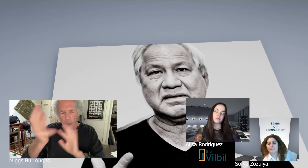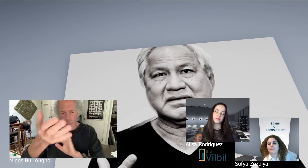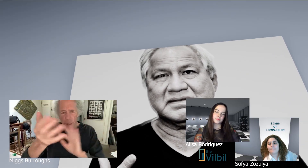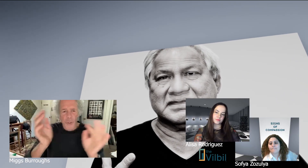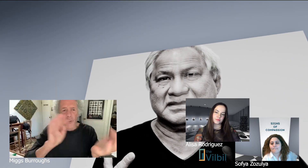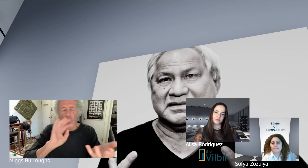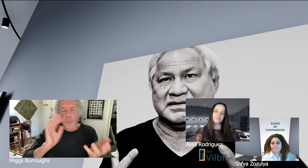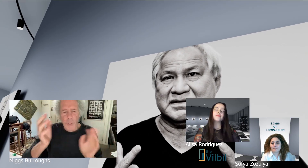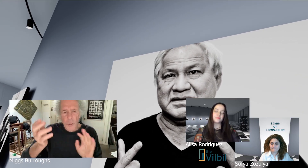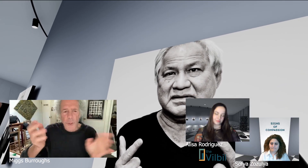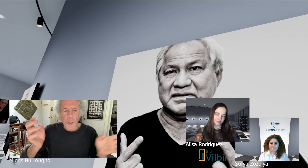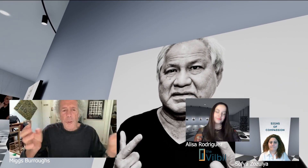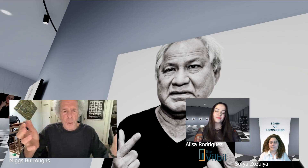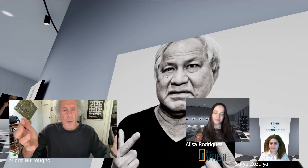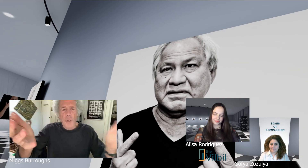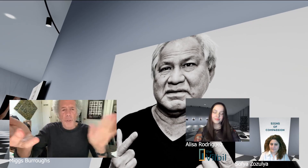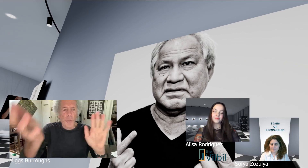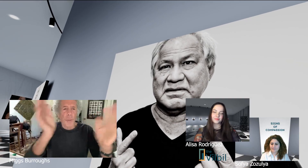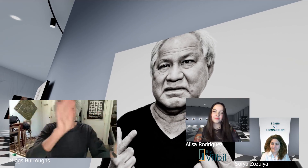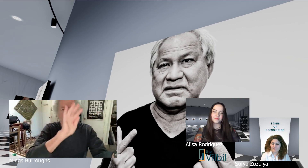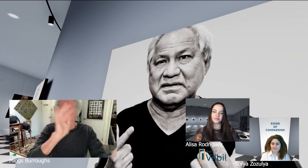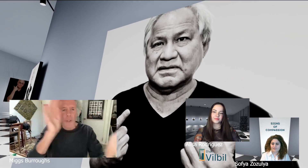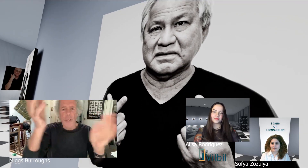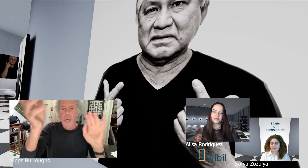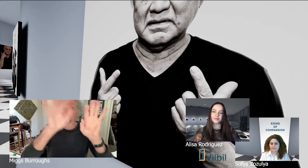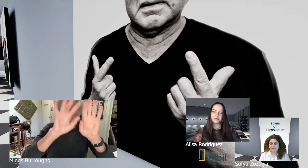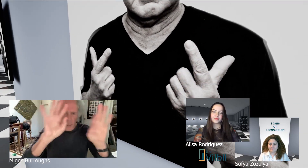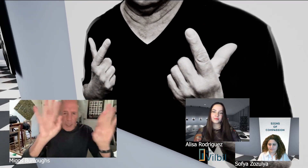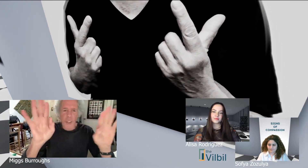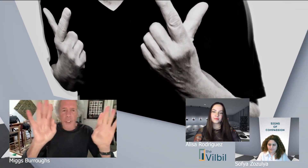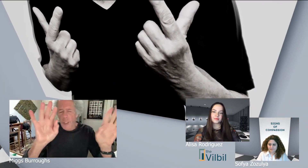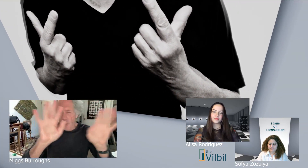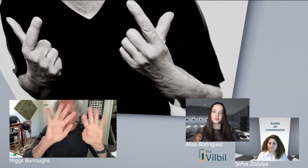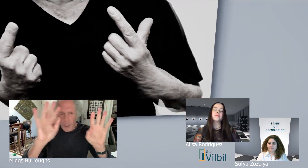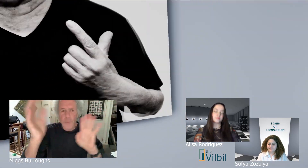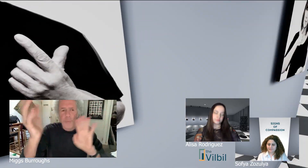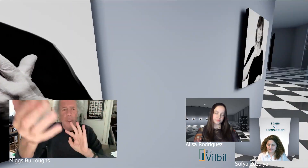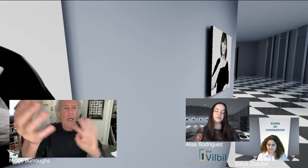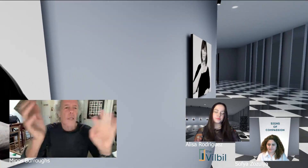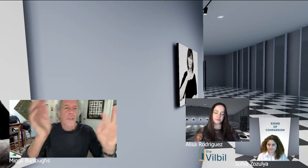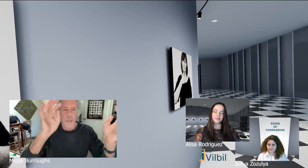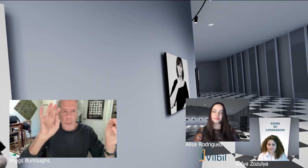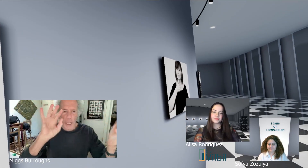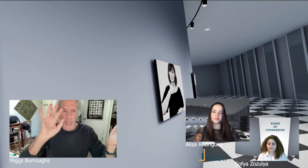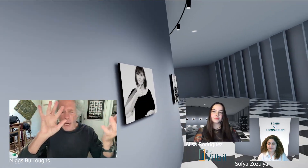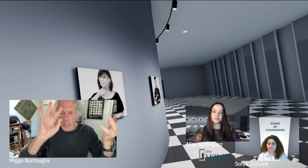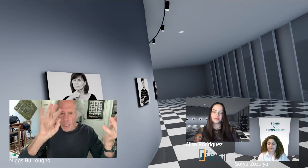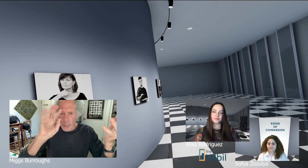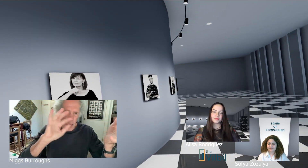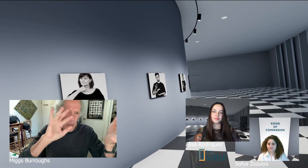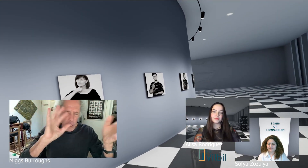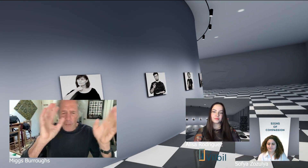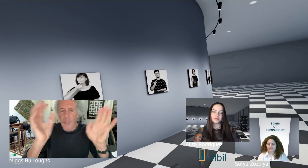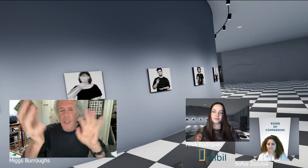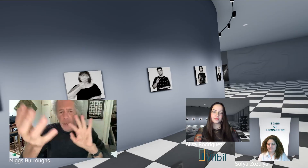maybe in his description. So there's these prayer wheels that people turn and they touch it. It's not Braille, but there's iconography